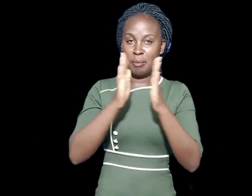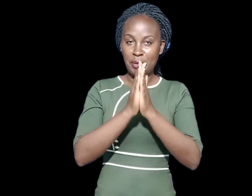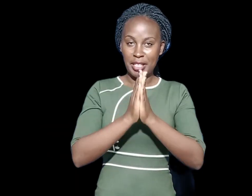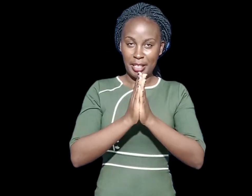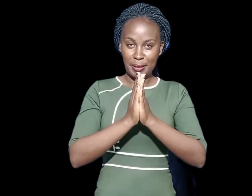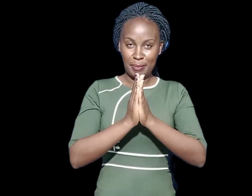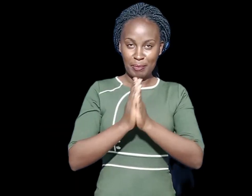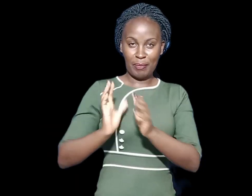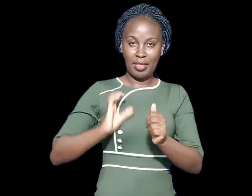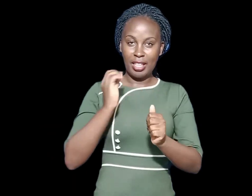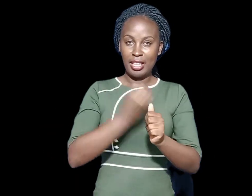Amen.